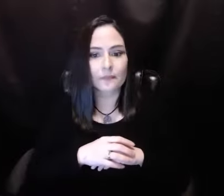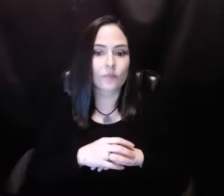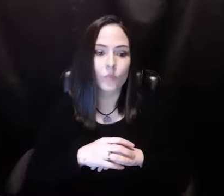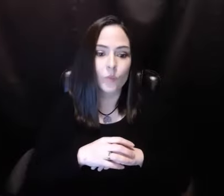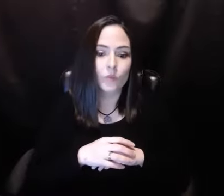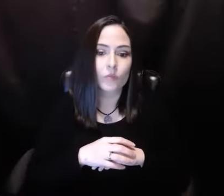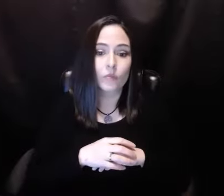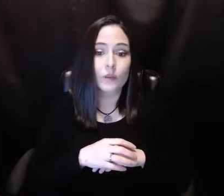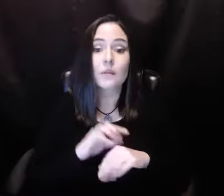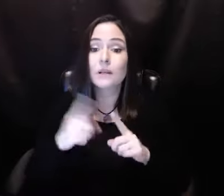and